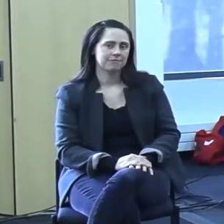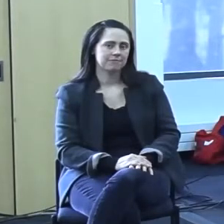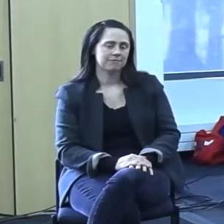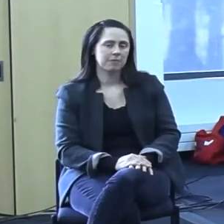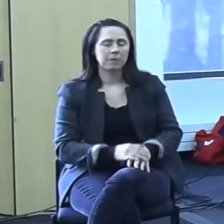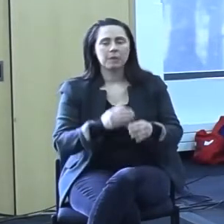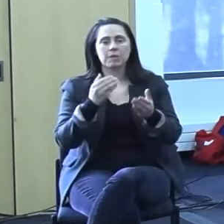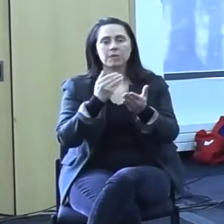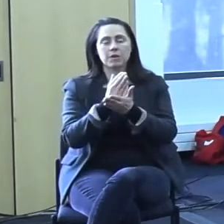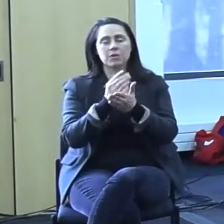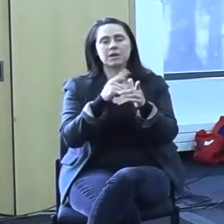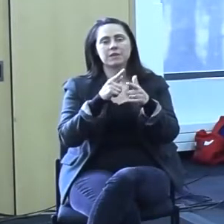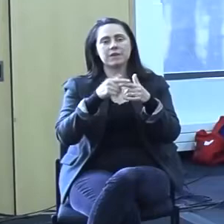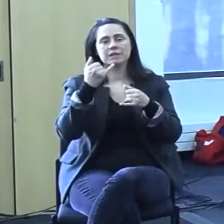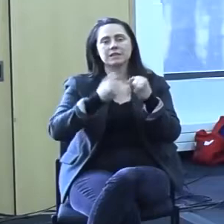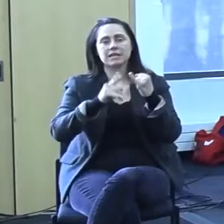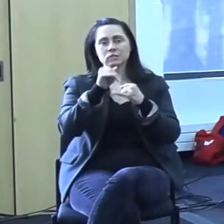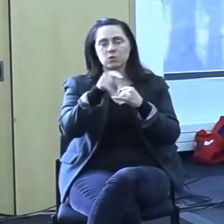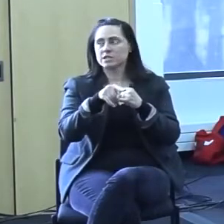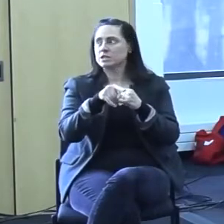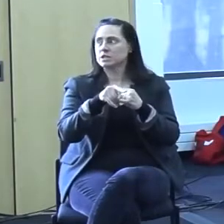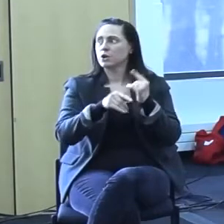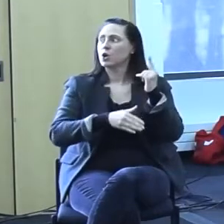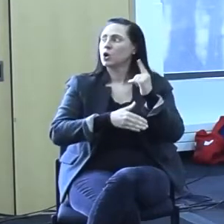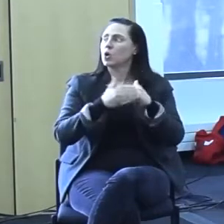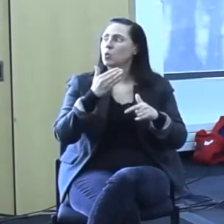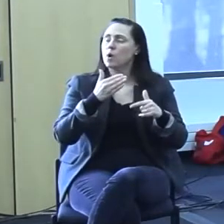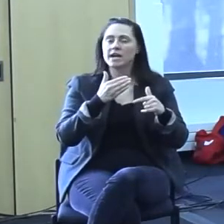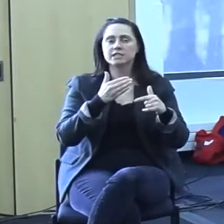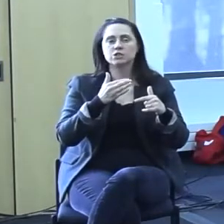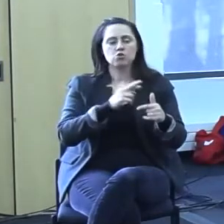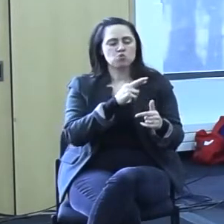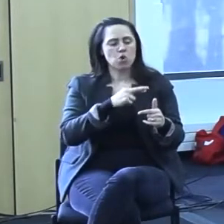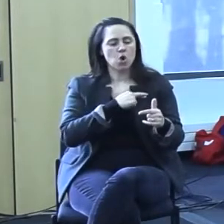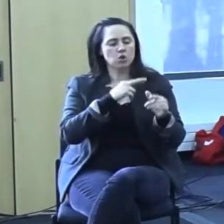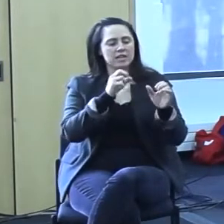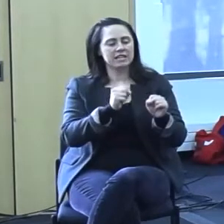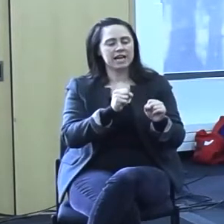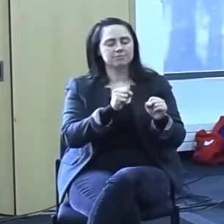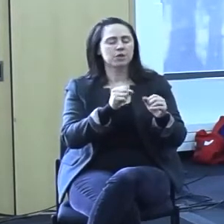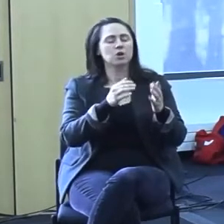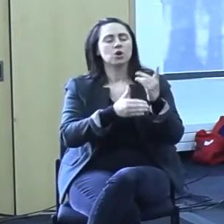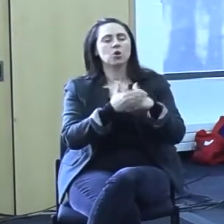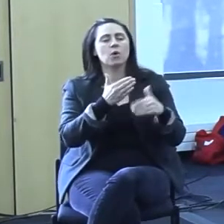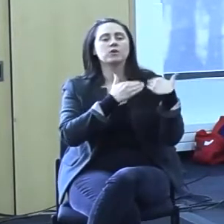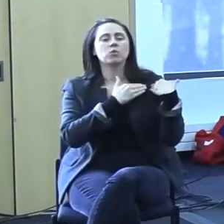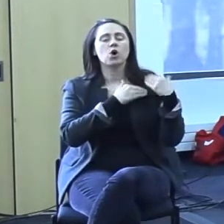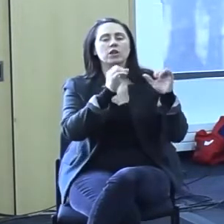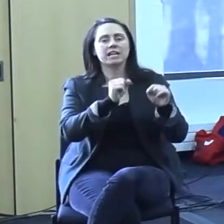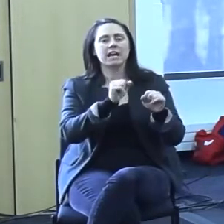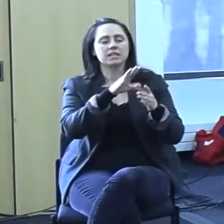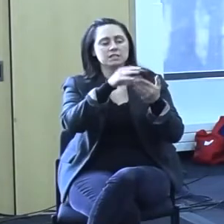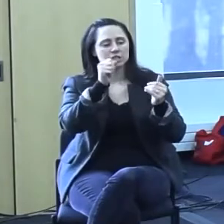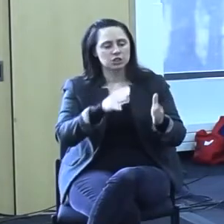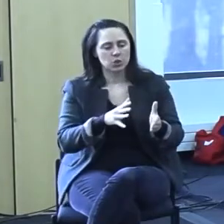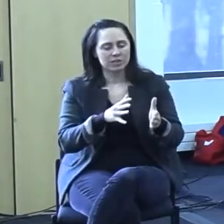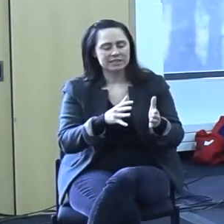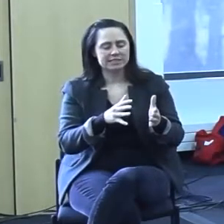All right, and then our last question is, what role can a student play in breaking the negative stigma of a disability?